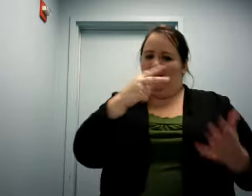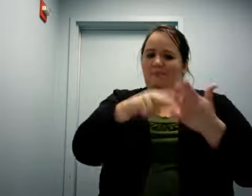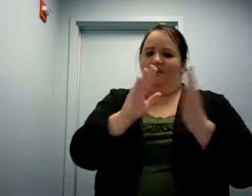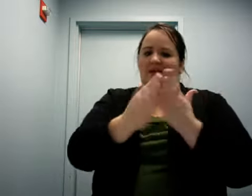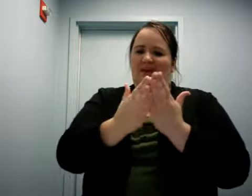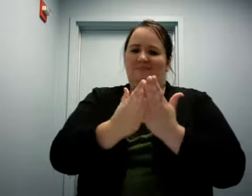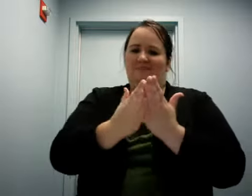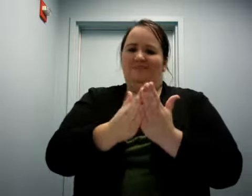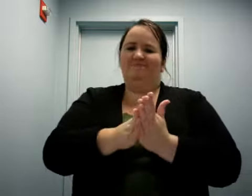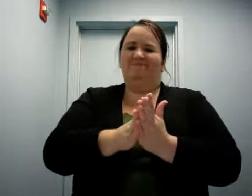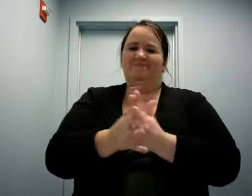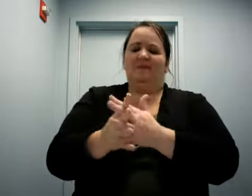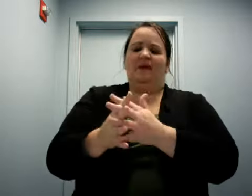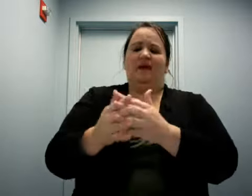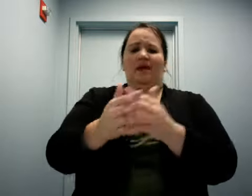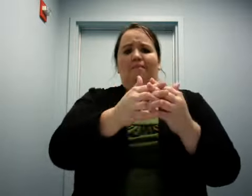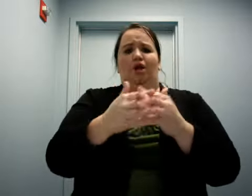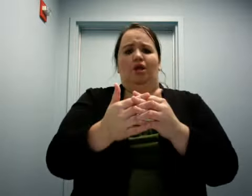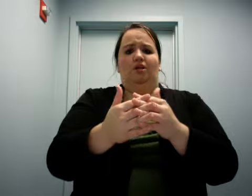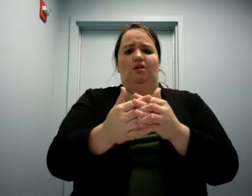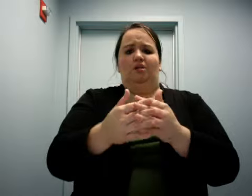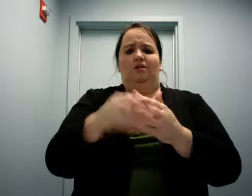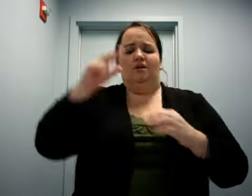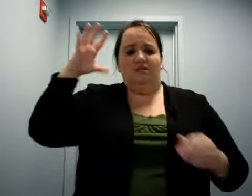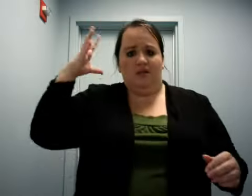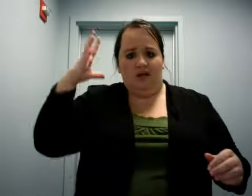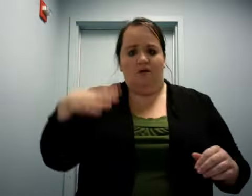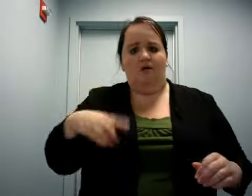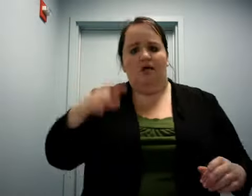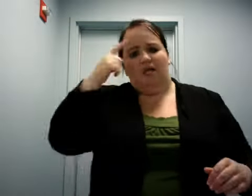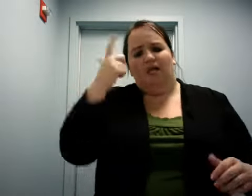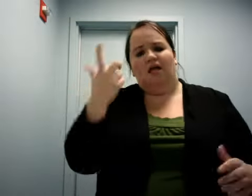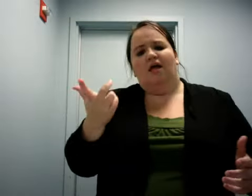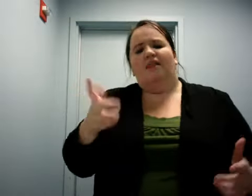and that it was such a shame that young Americans were serial murderers.